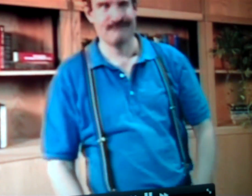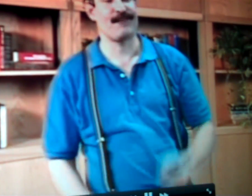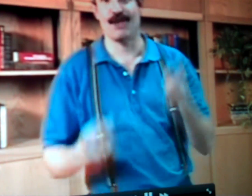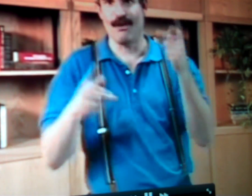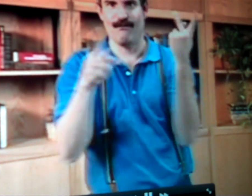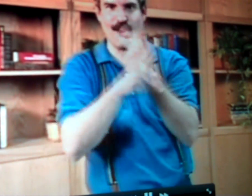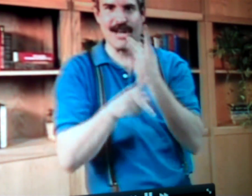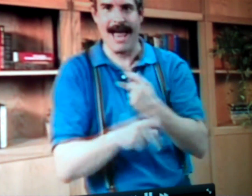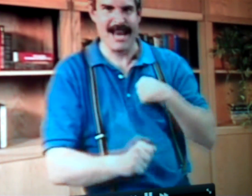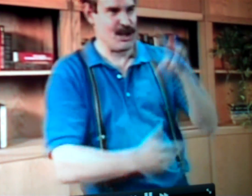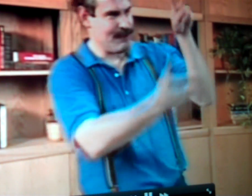is.